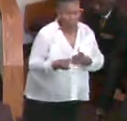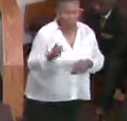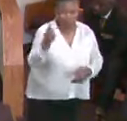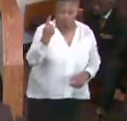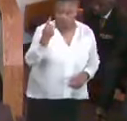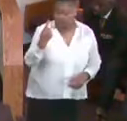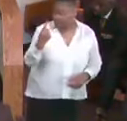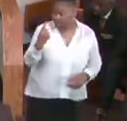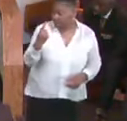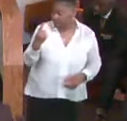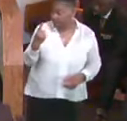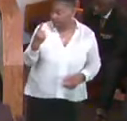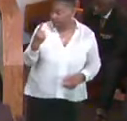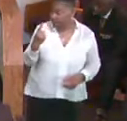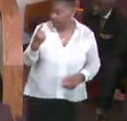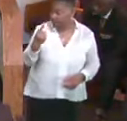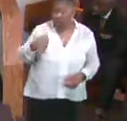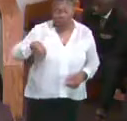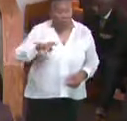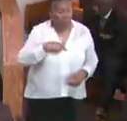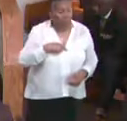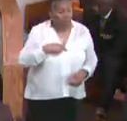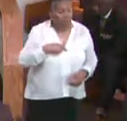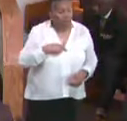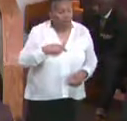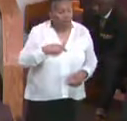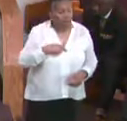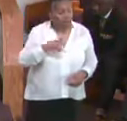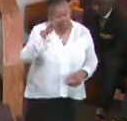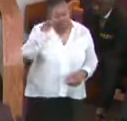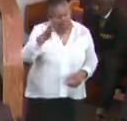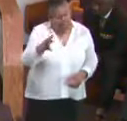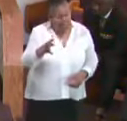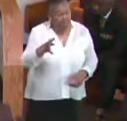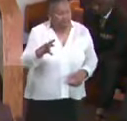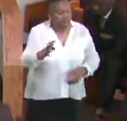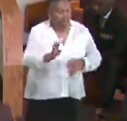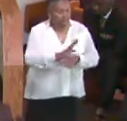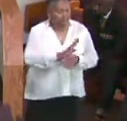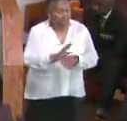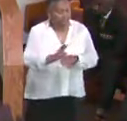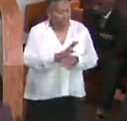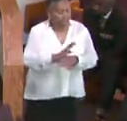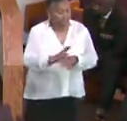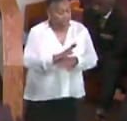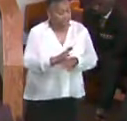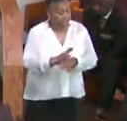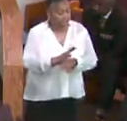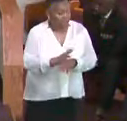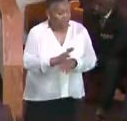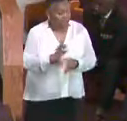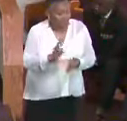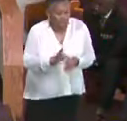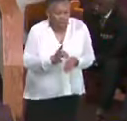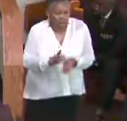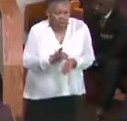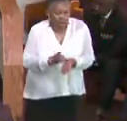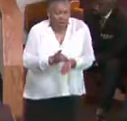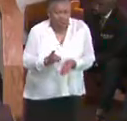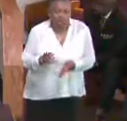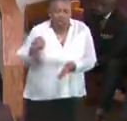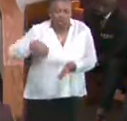One is we're forming a business directory, and what we want to do is other cultures